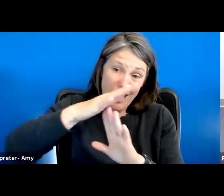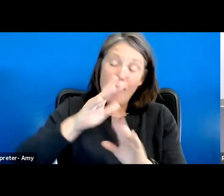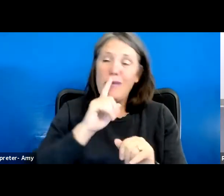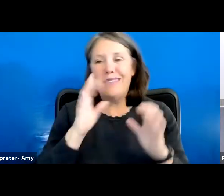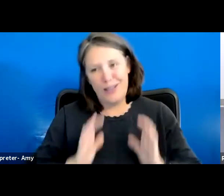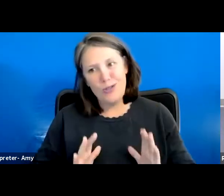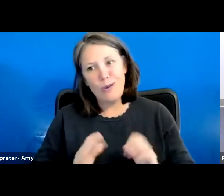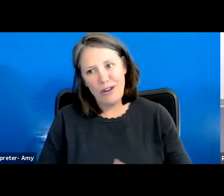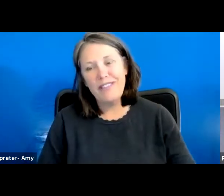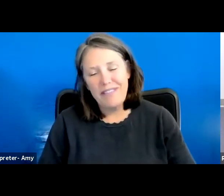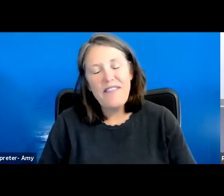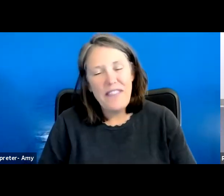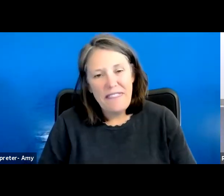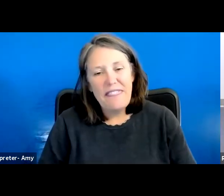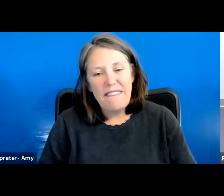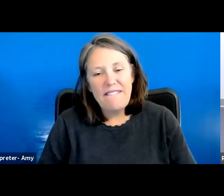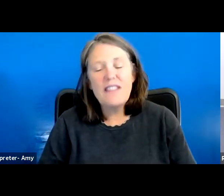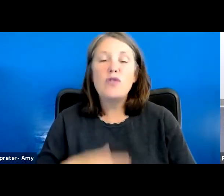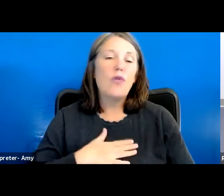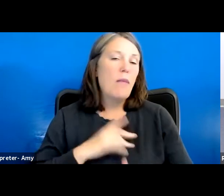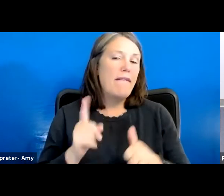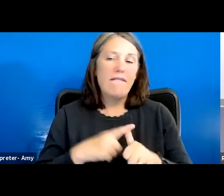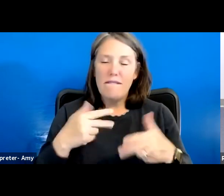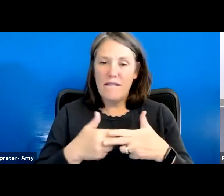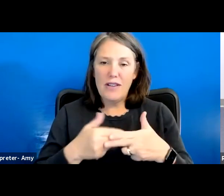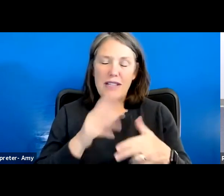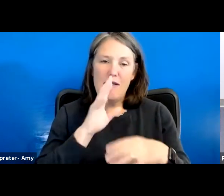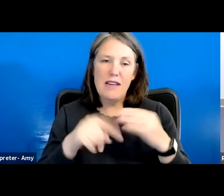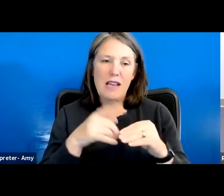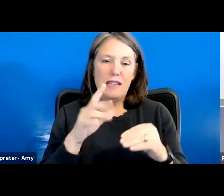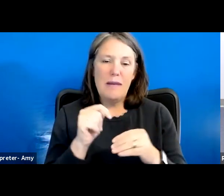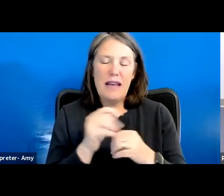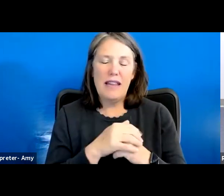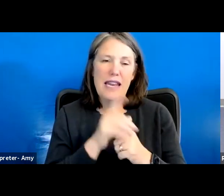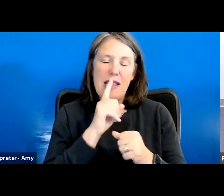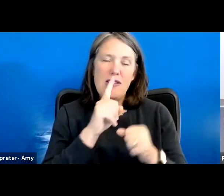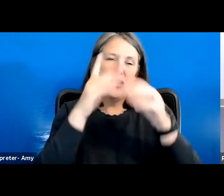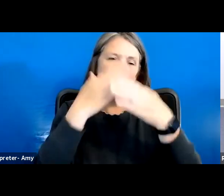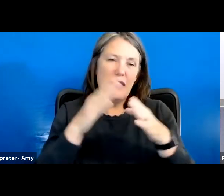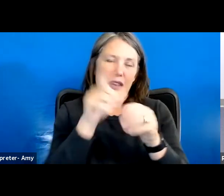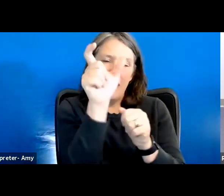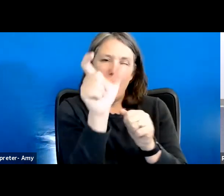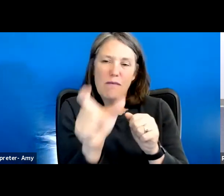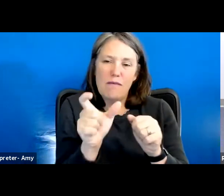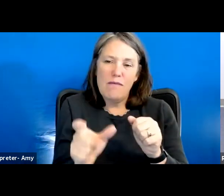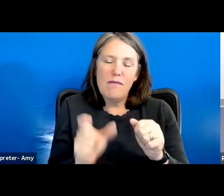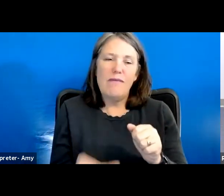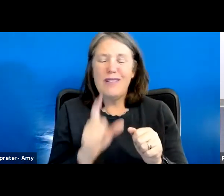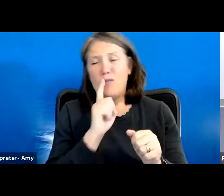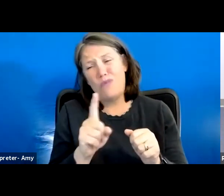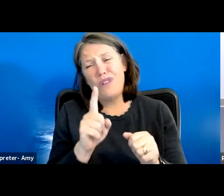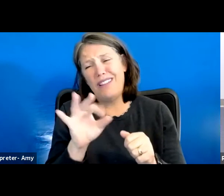so my first slide talks about it. It's a breakdown by a flow chart,